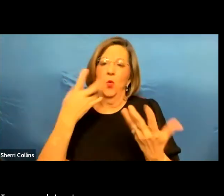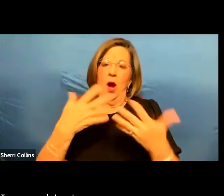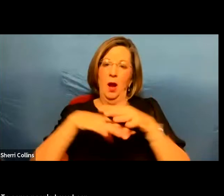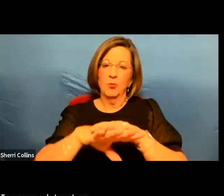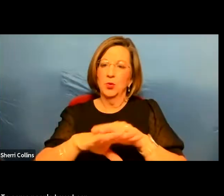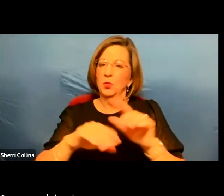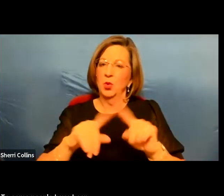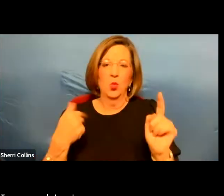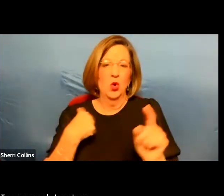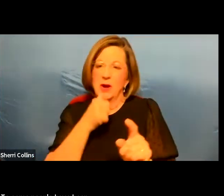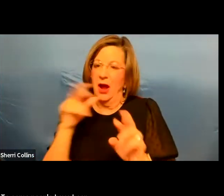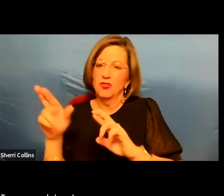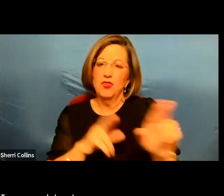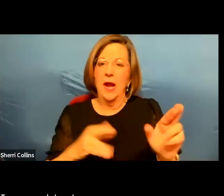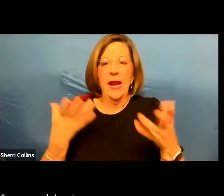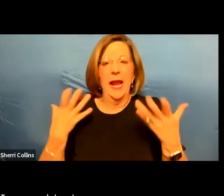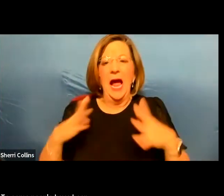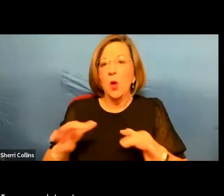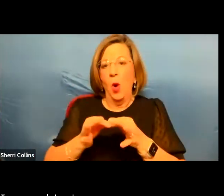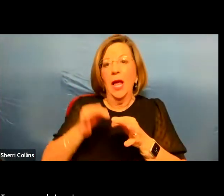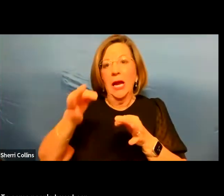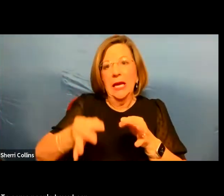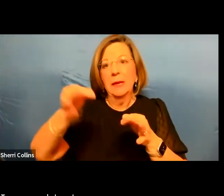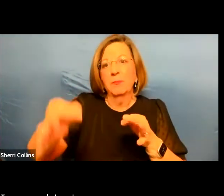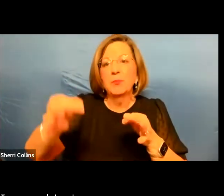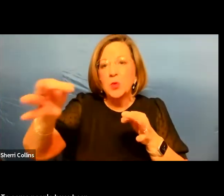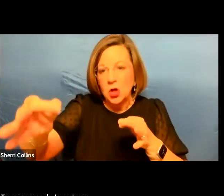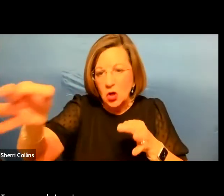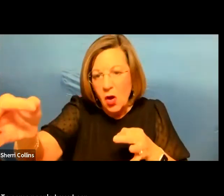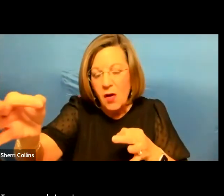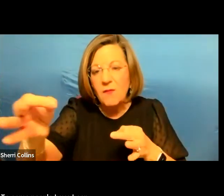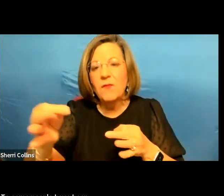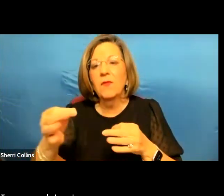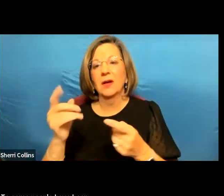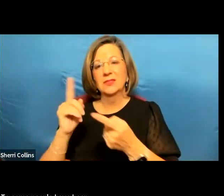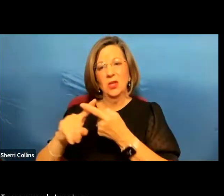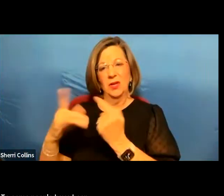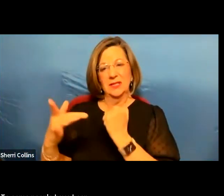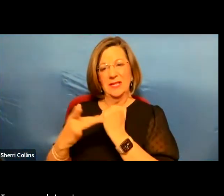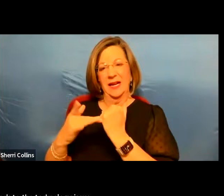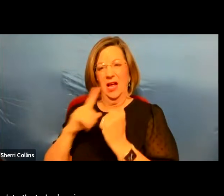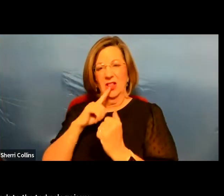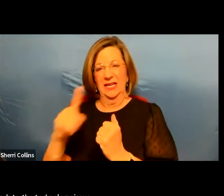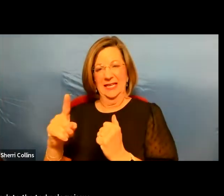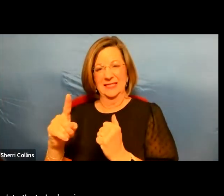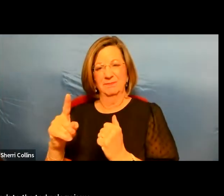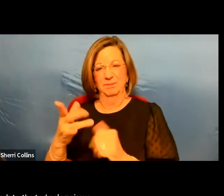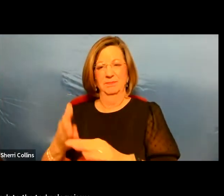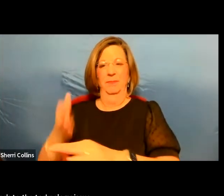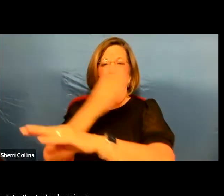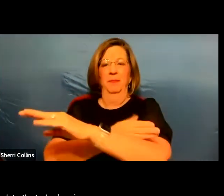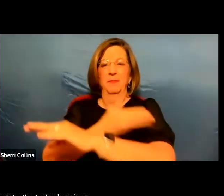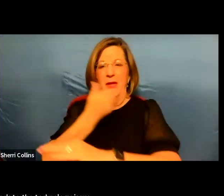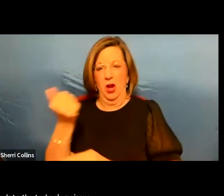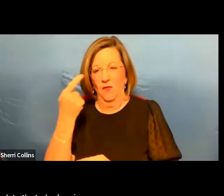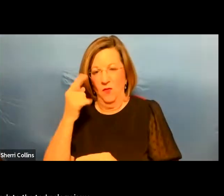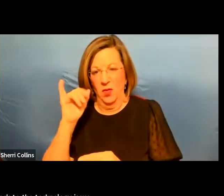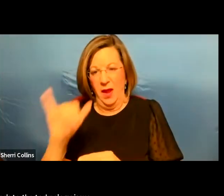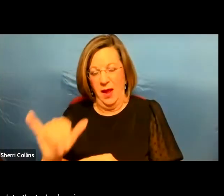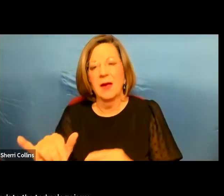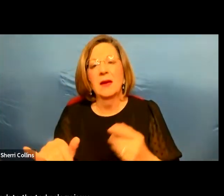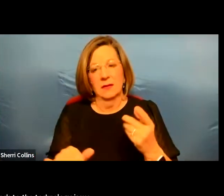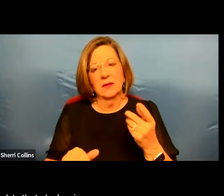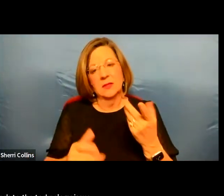to the technology issue, it's good, but for hybrid, we're just not ready. And we don't want to keep putting that off until the